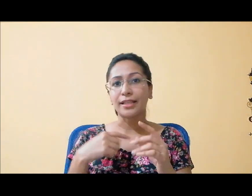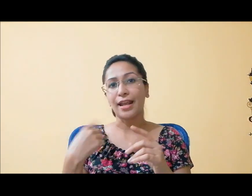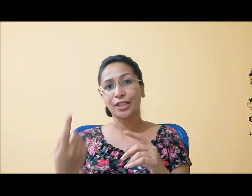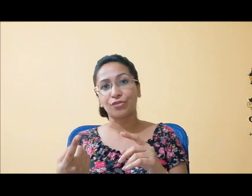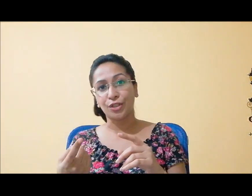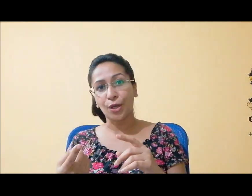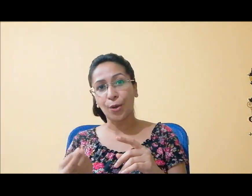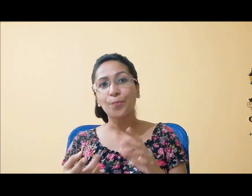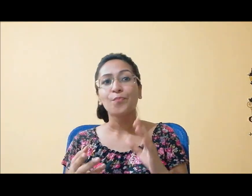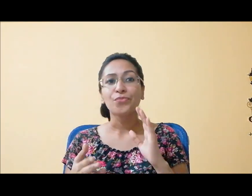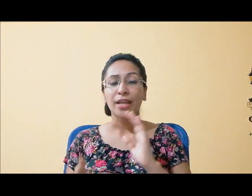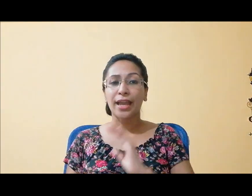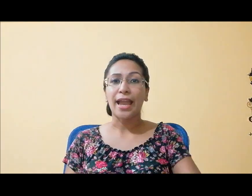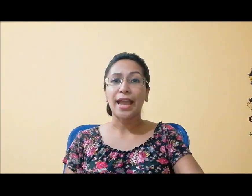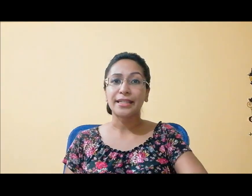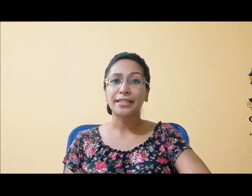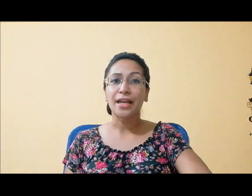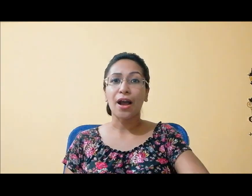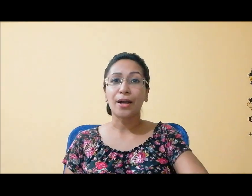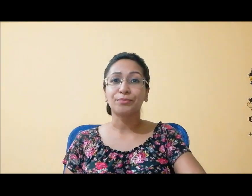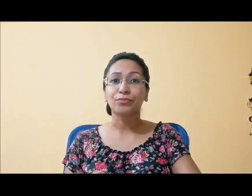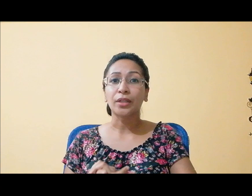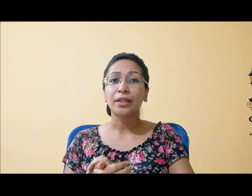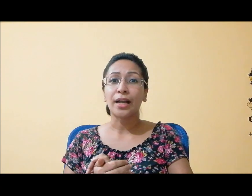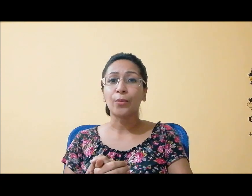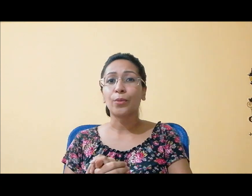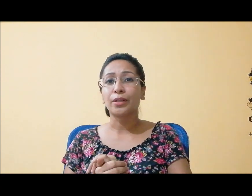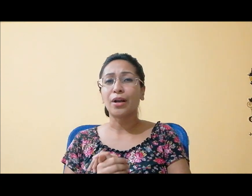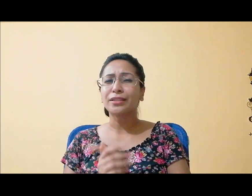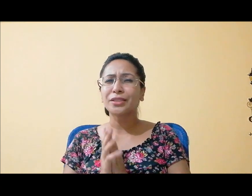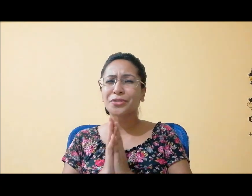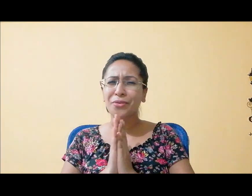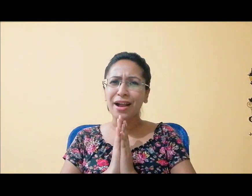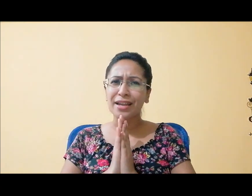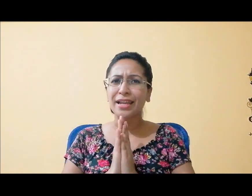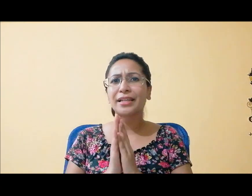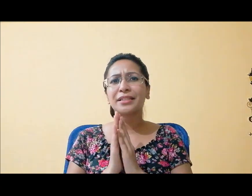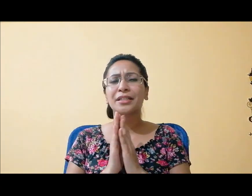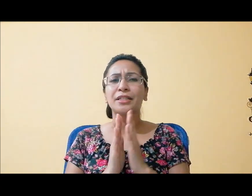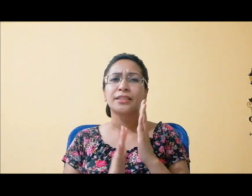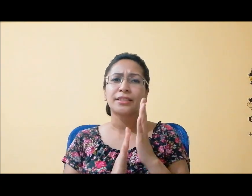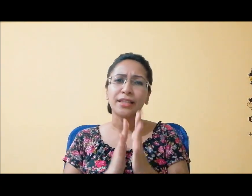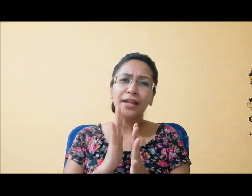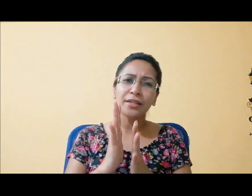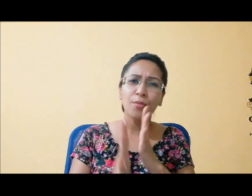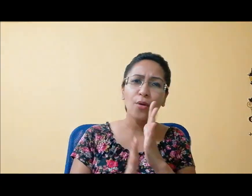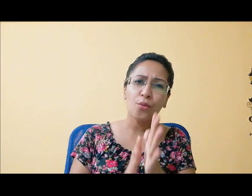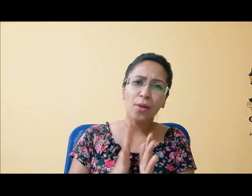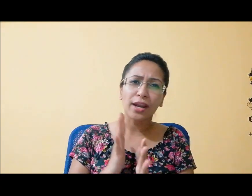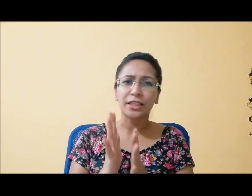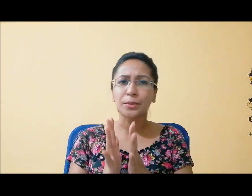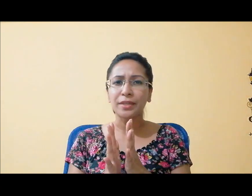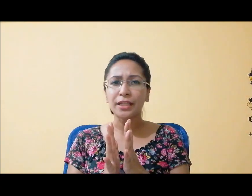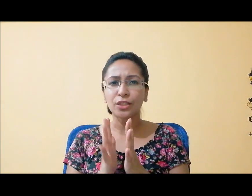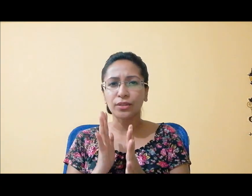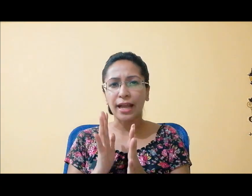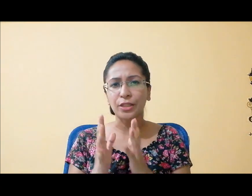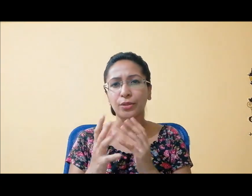next video, and I will also try and sign more while I speak so that you